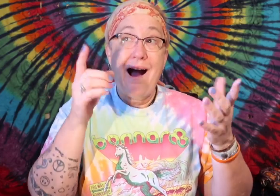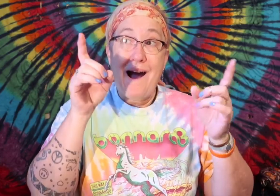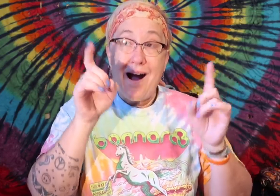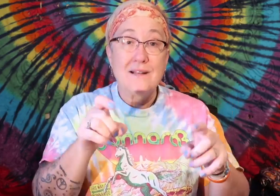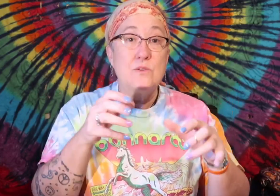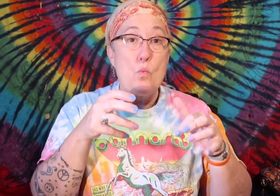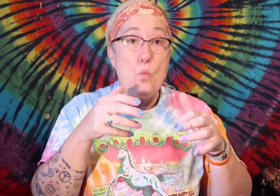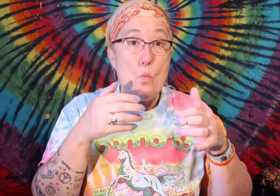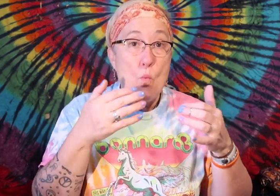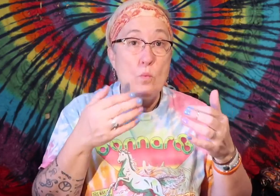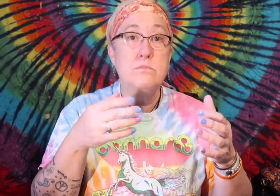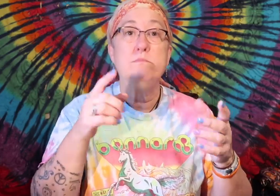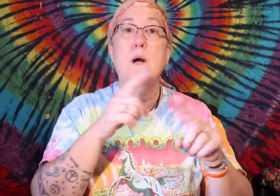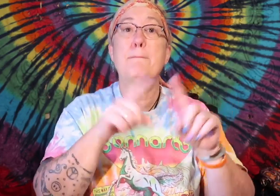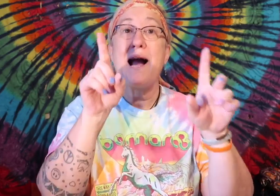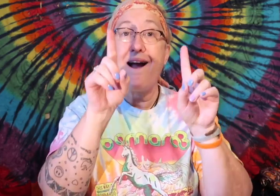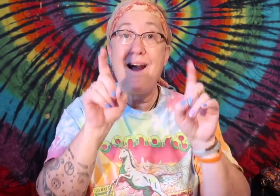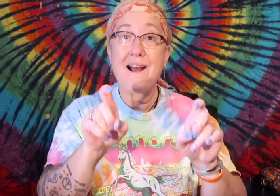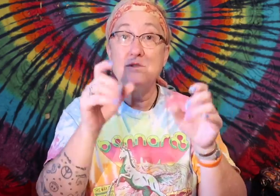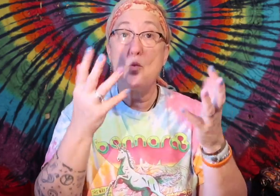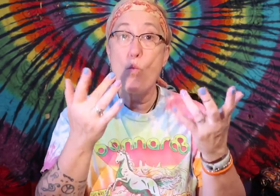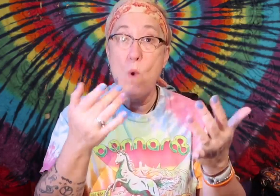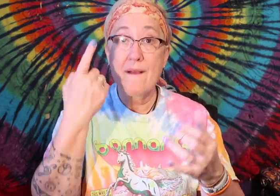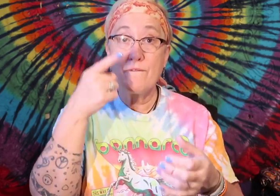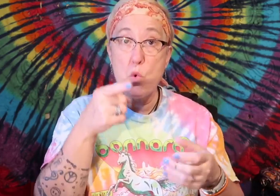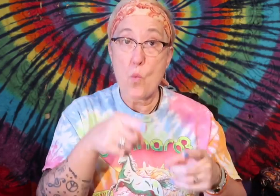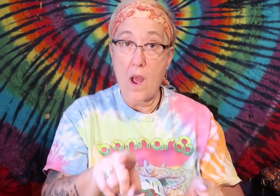but there's a delay, so I have to wait.